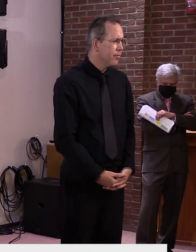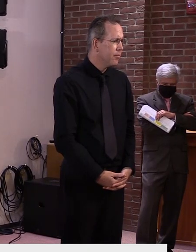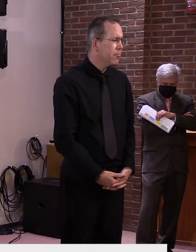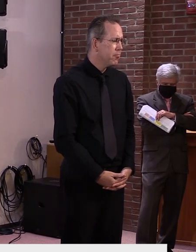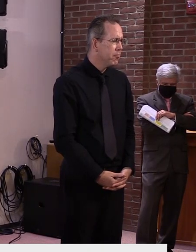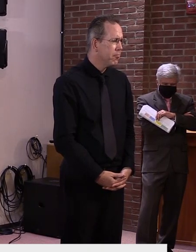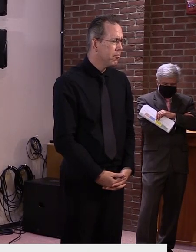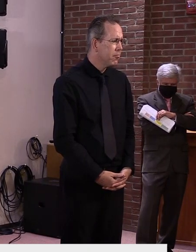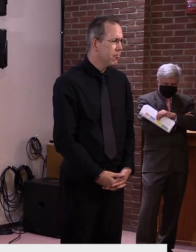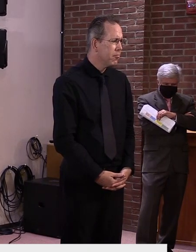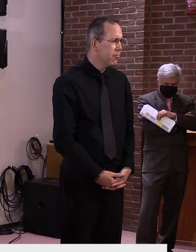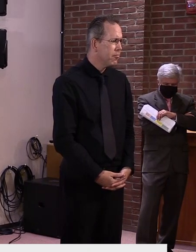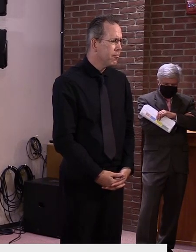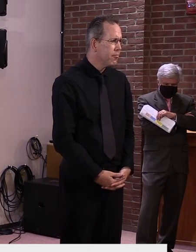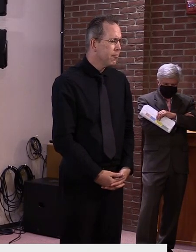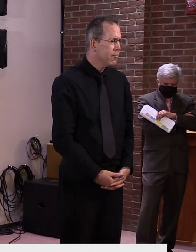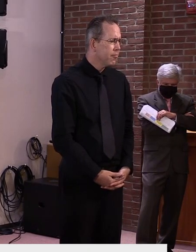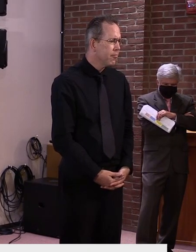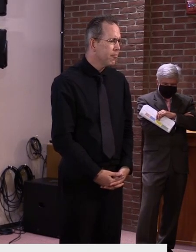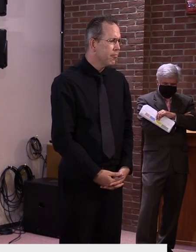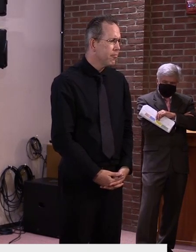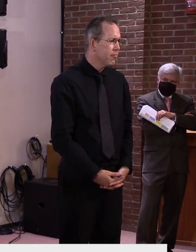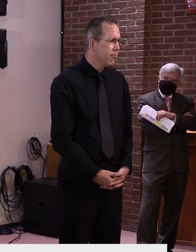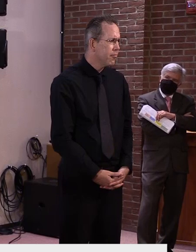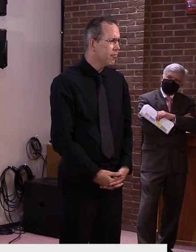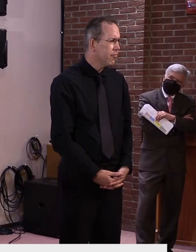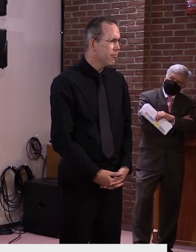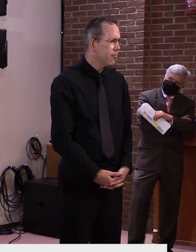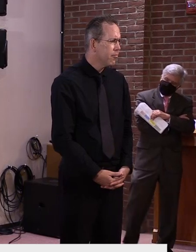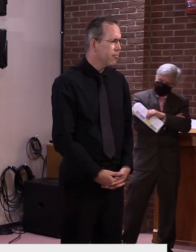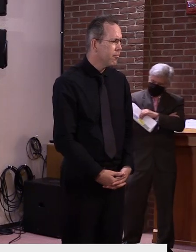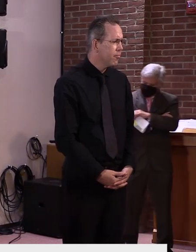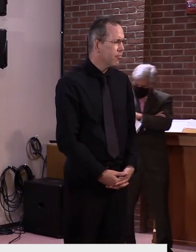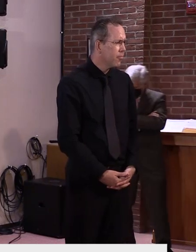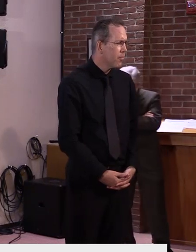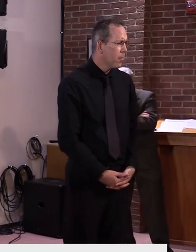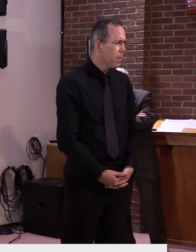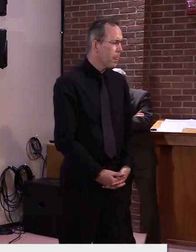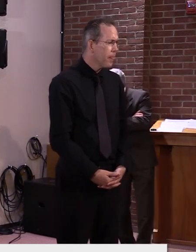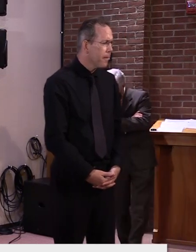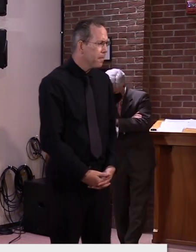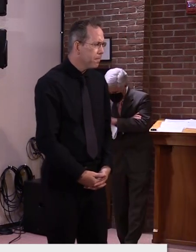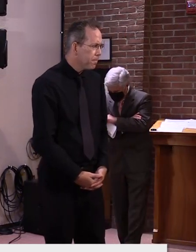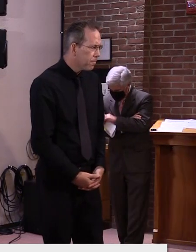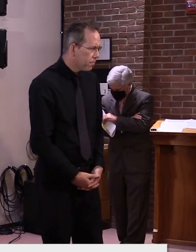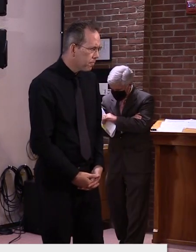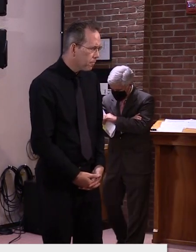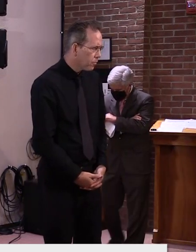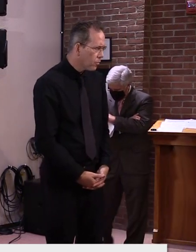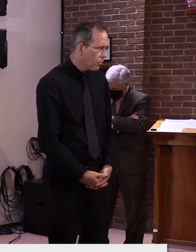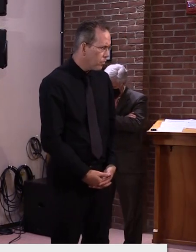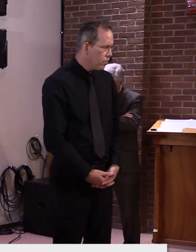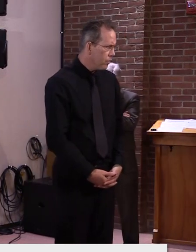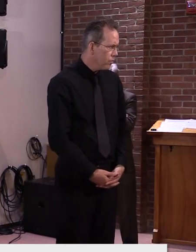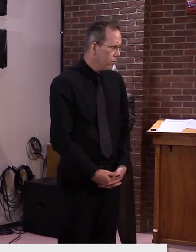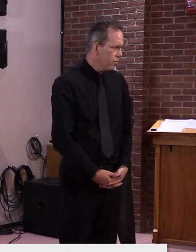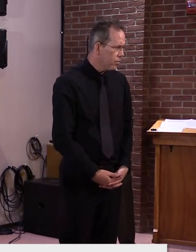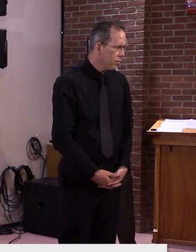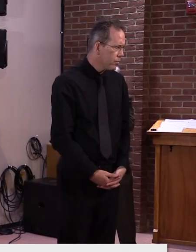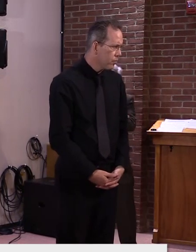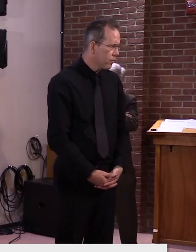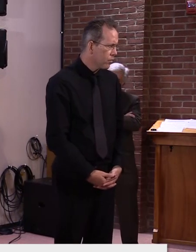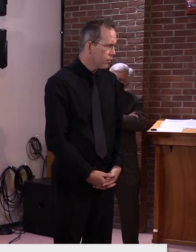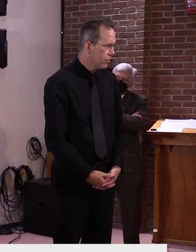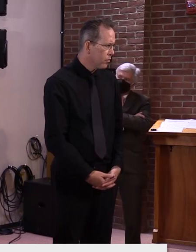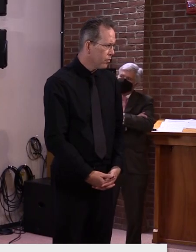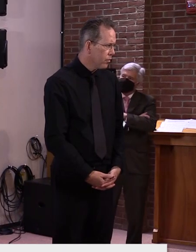just in regards to college students returning for the fall, obviously college students come from all over. Will everyone need to quarantine for 14